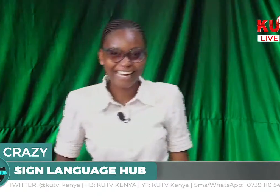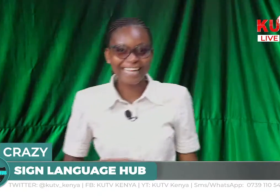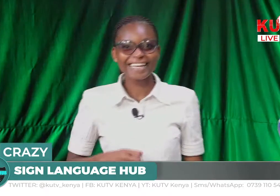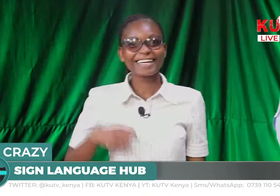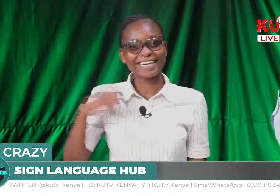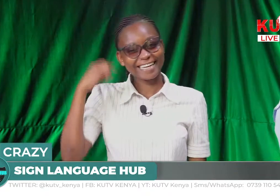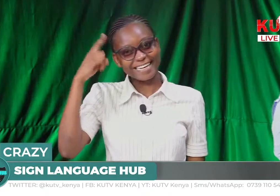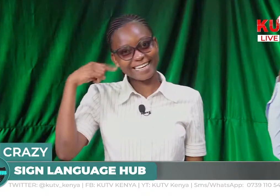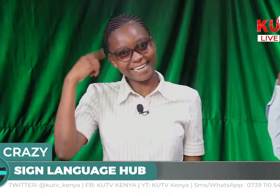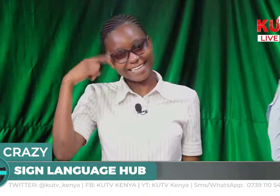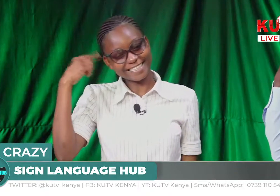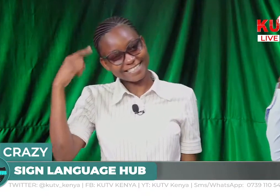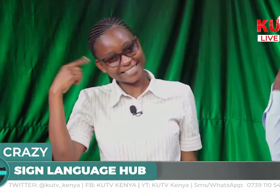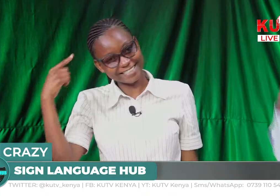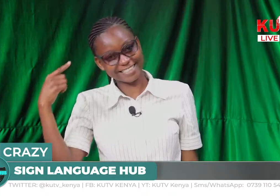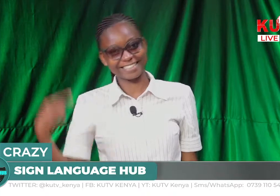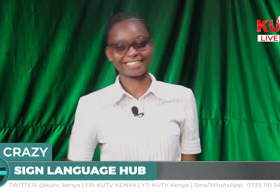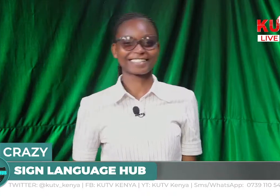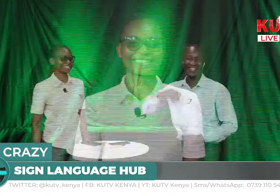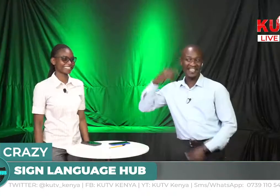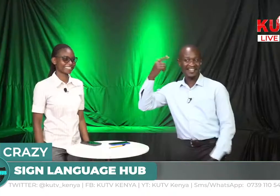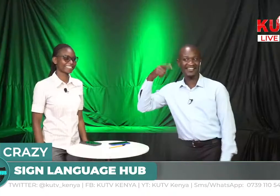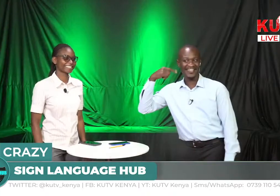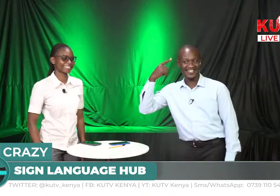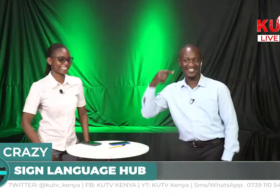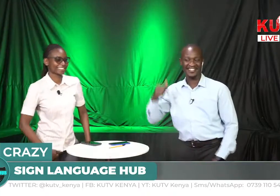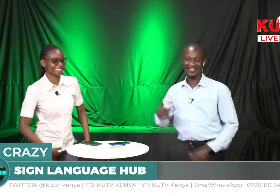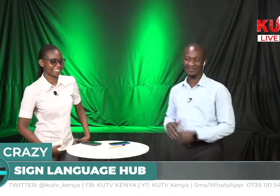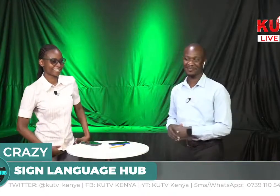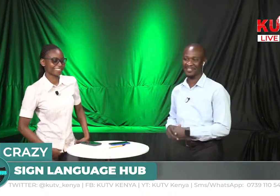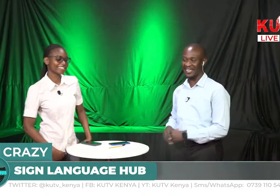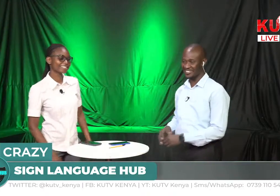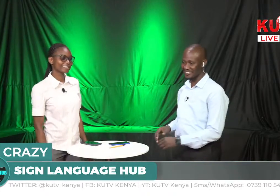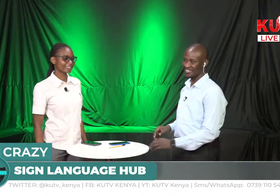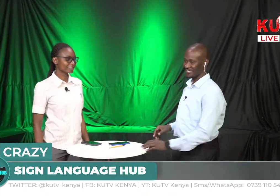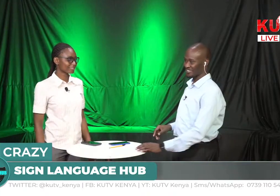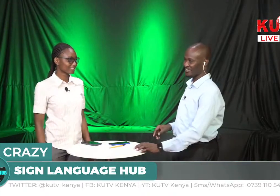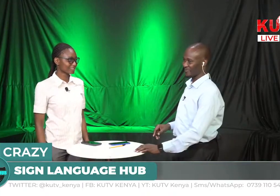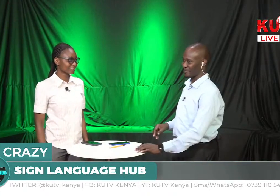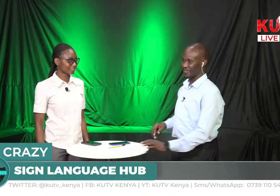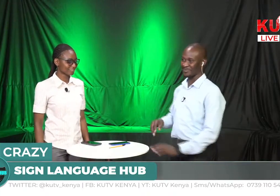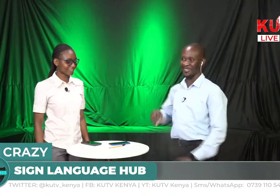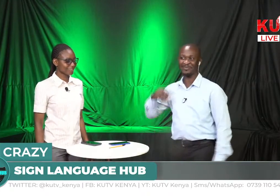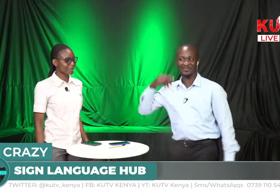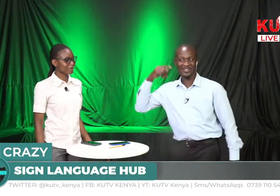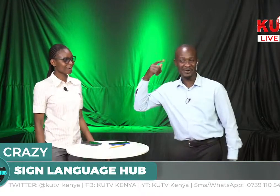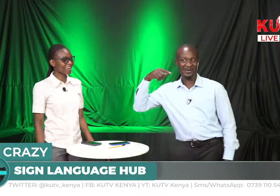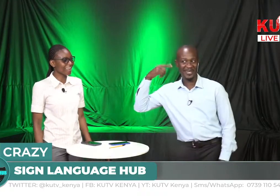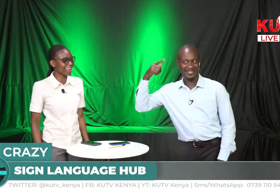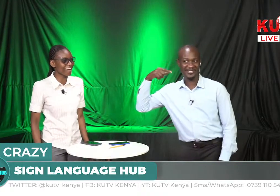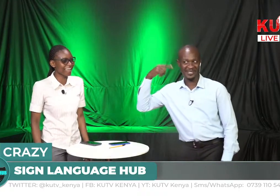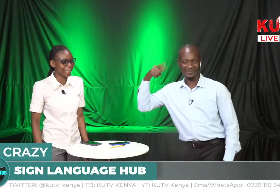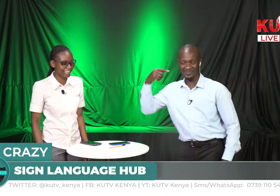So this is crazy, all right? Crazy. And she's saying she's crazy for me. Oh my God. Crazy.